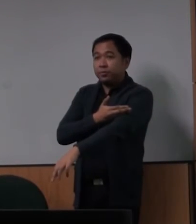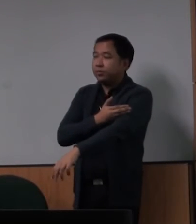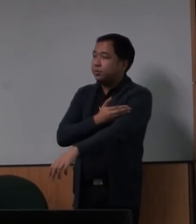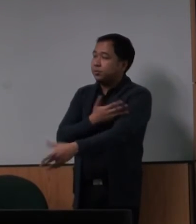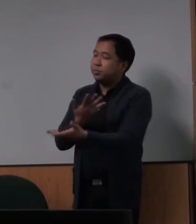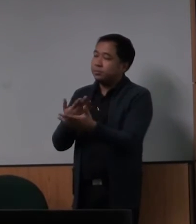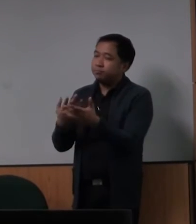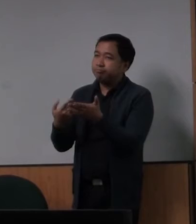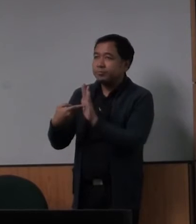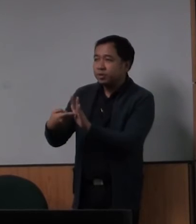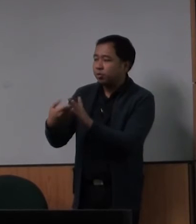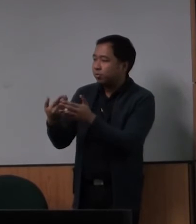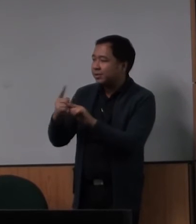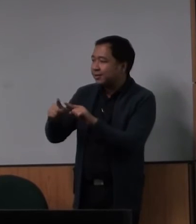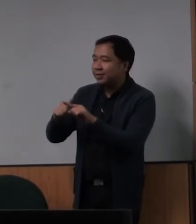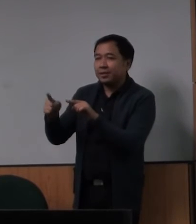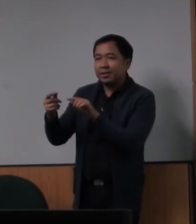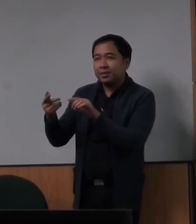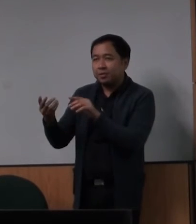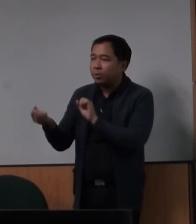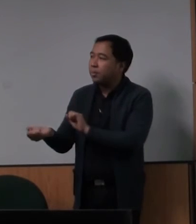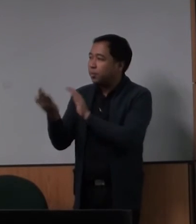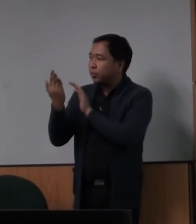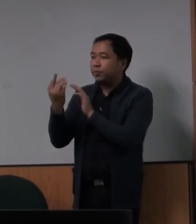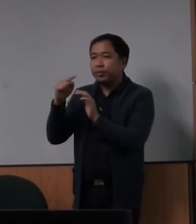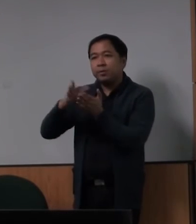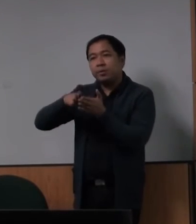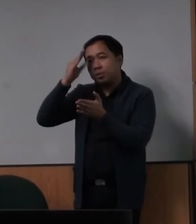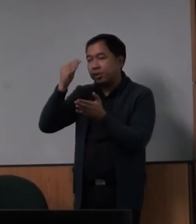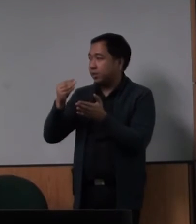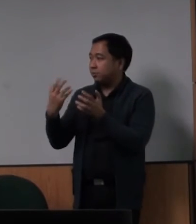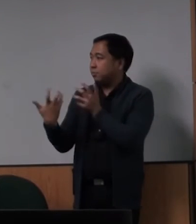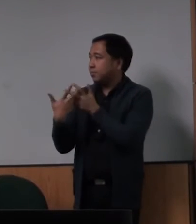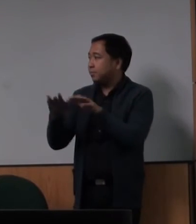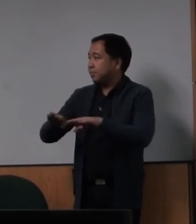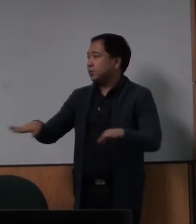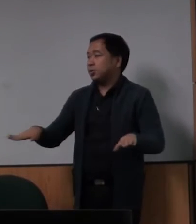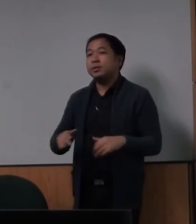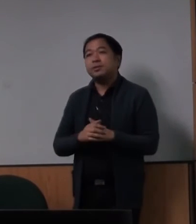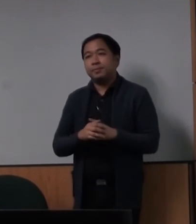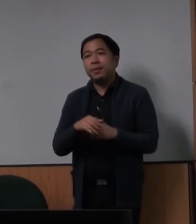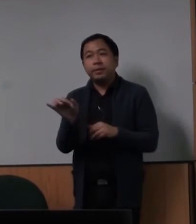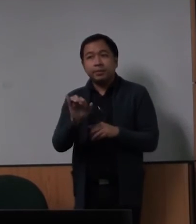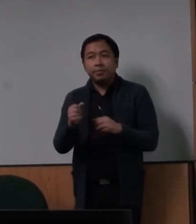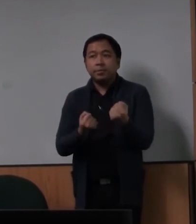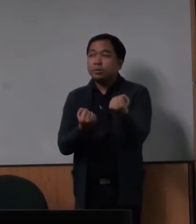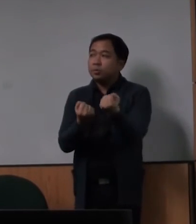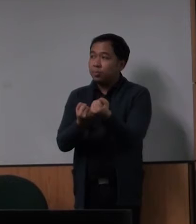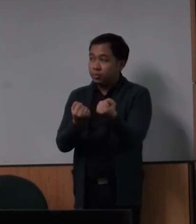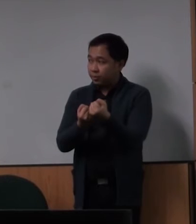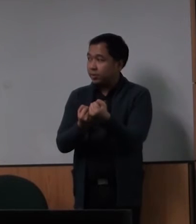introduces a new avenue for learning in children. And it's also supported